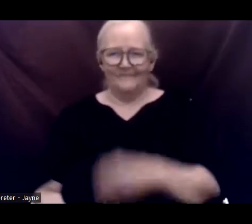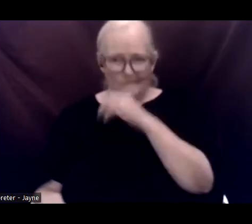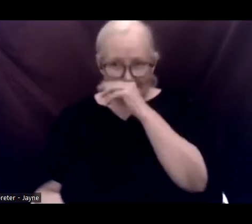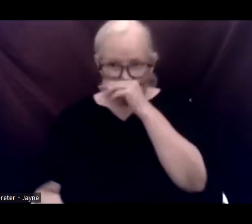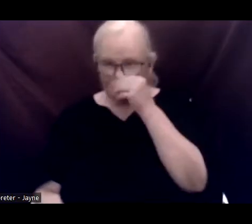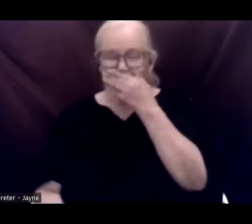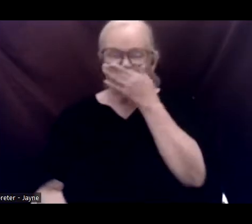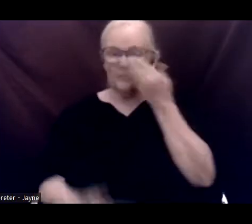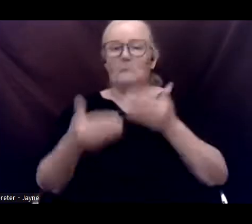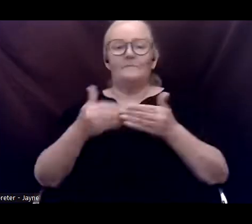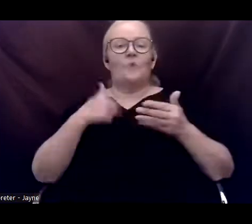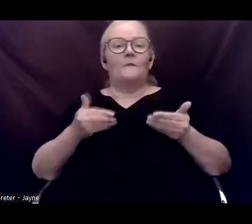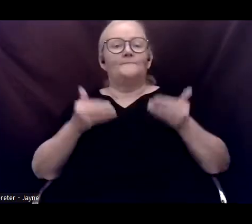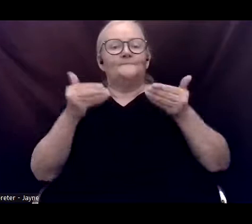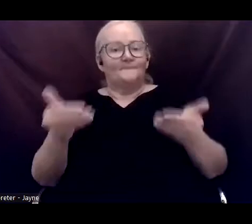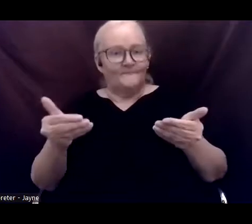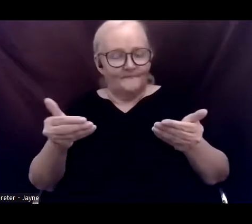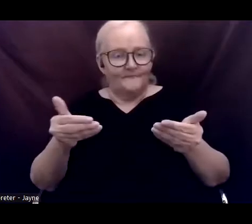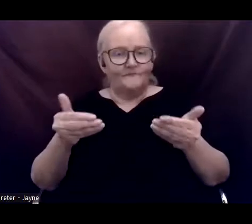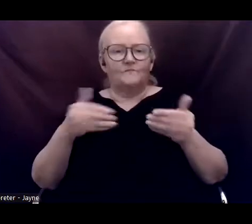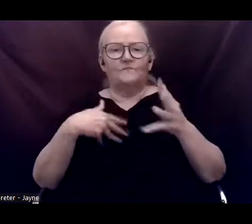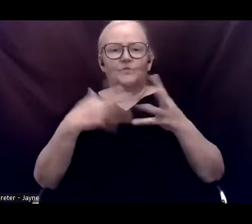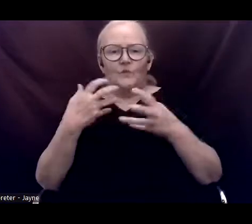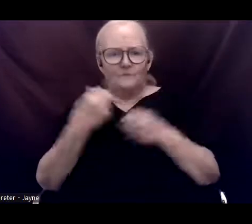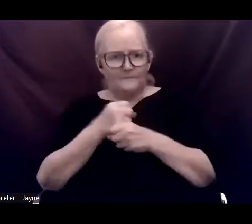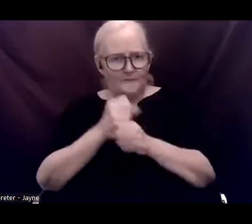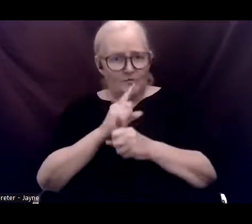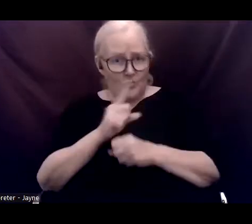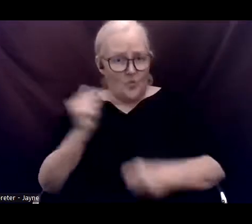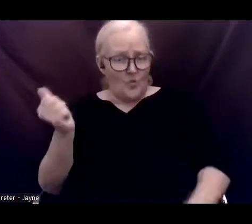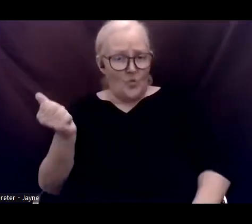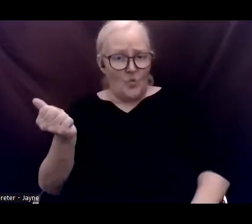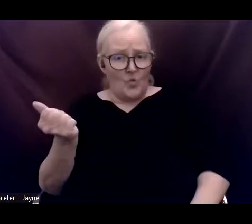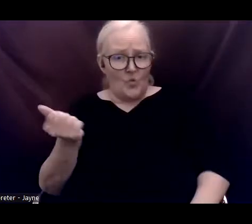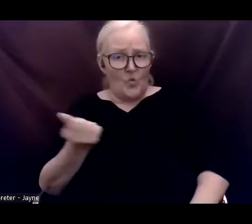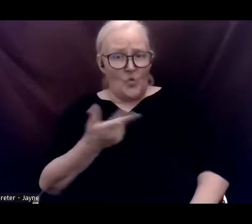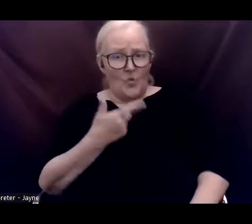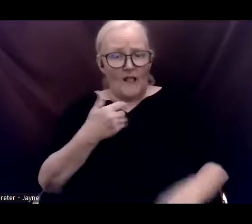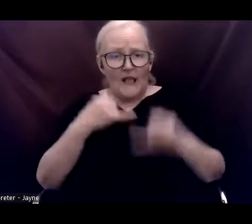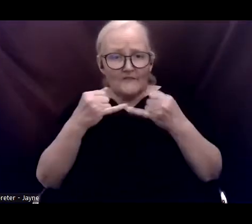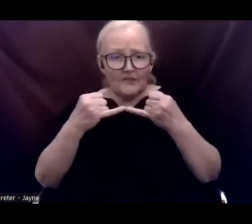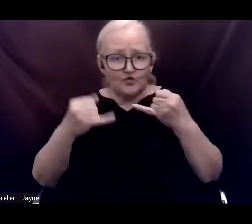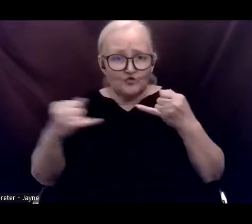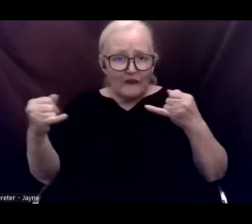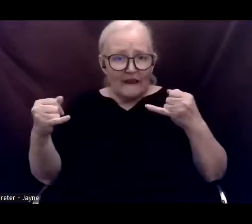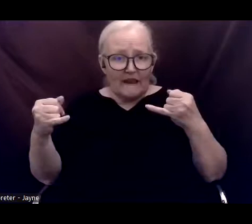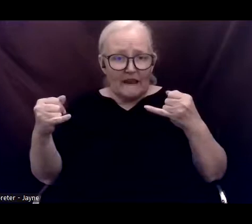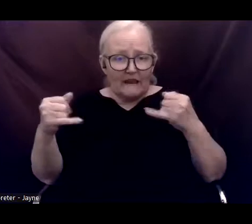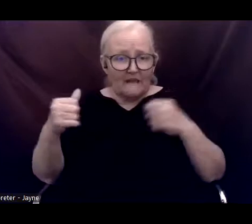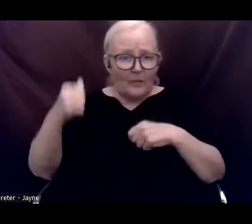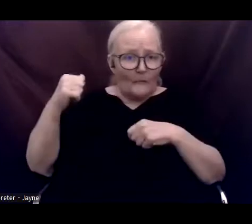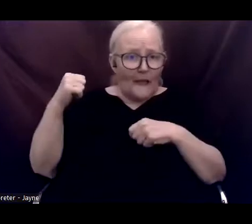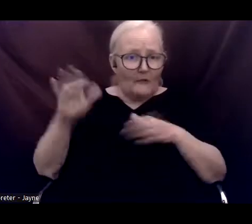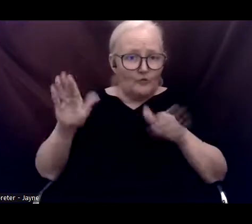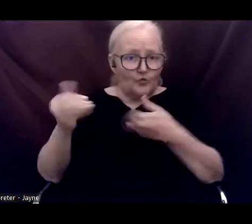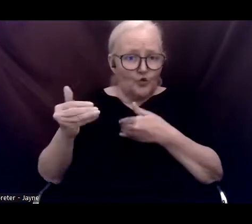Before I begin, I want to make sure you each have a bit of string, some of the yarn from back there, if